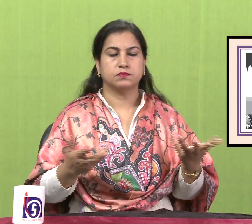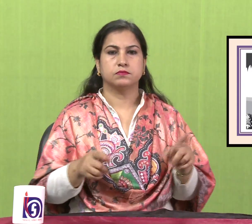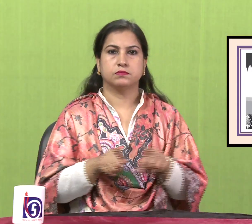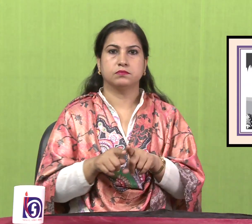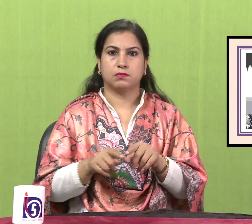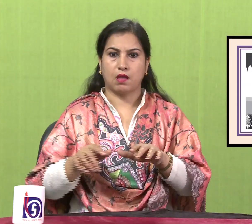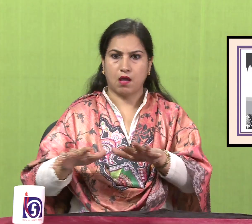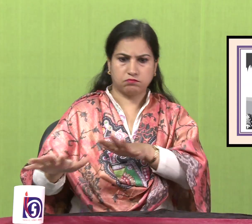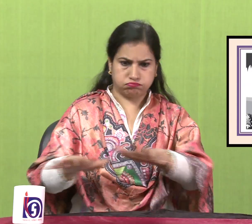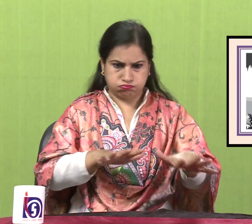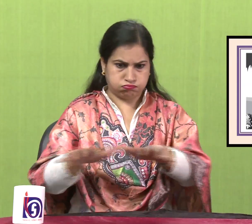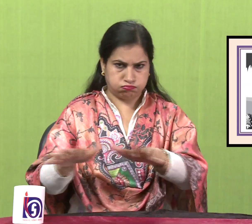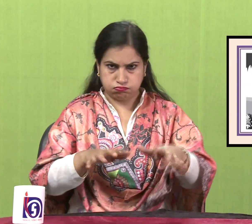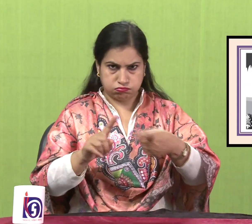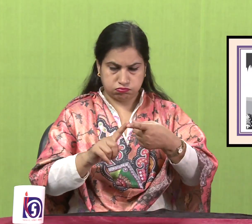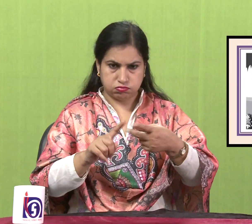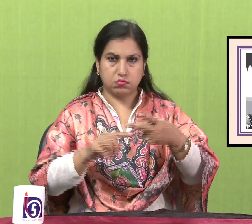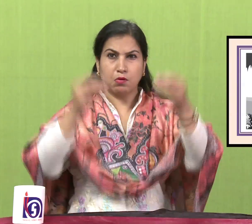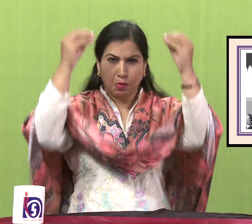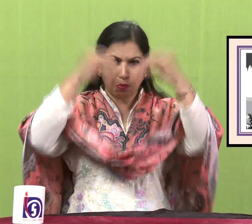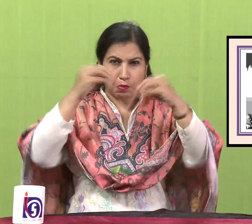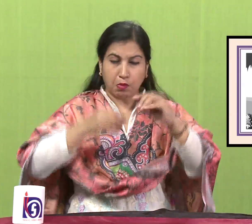earthquake or flood, etc.